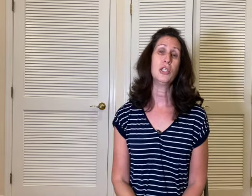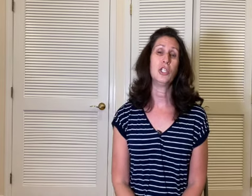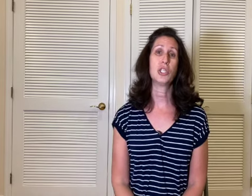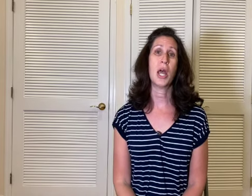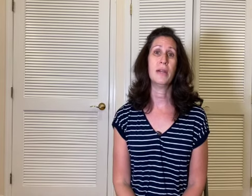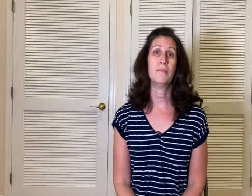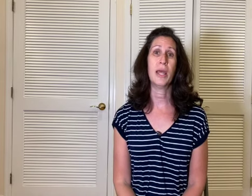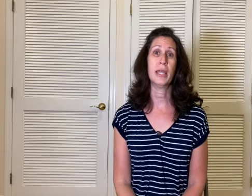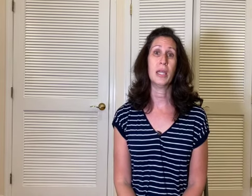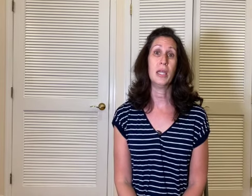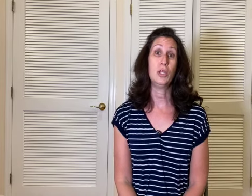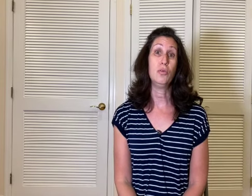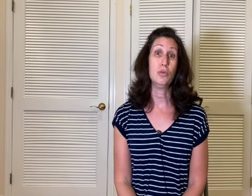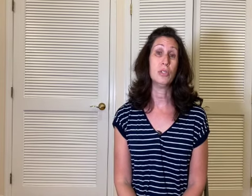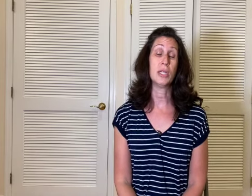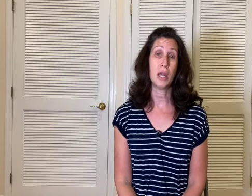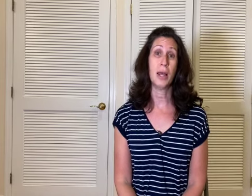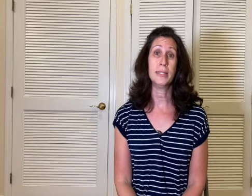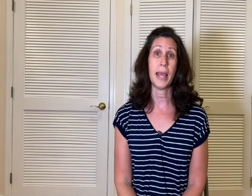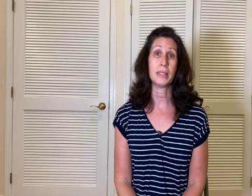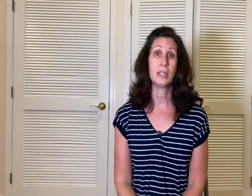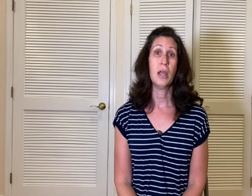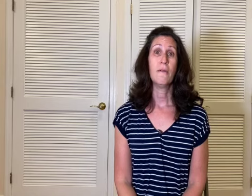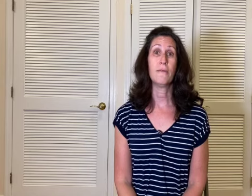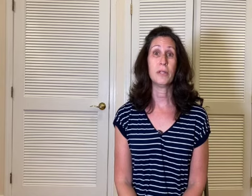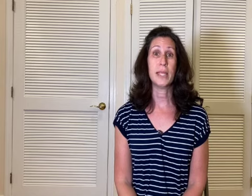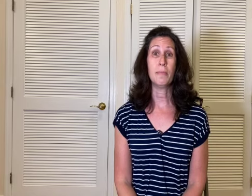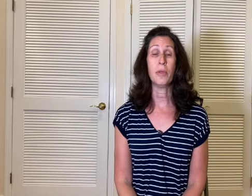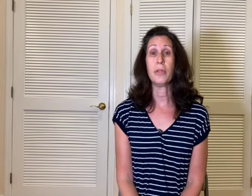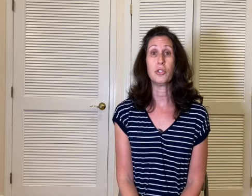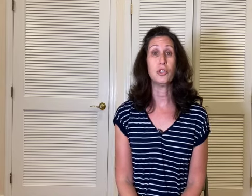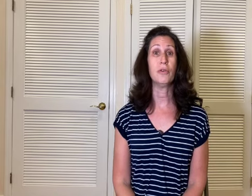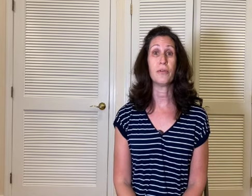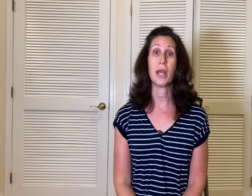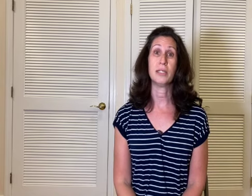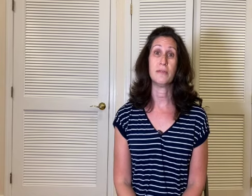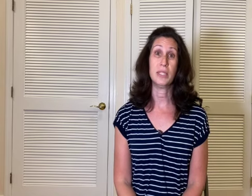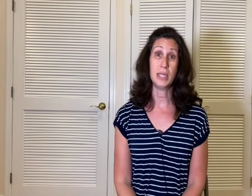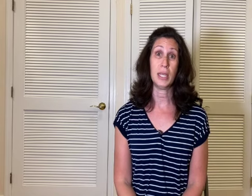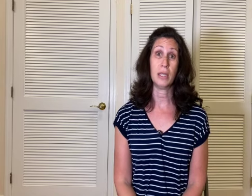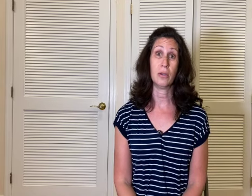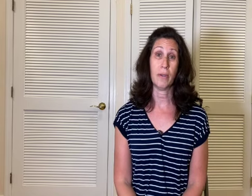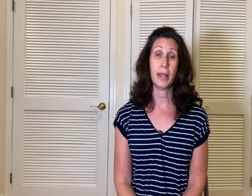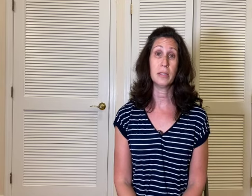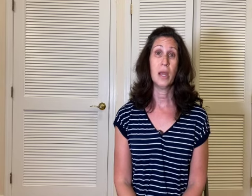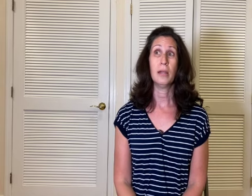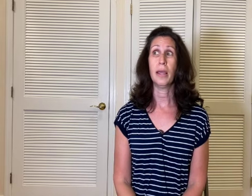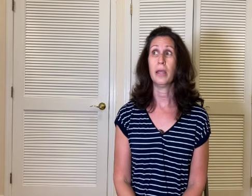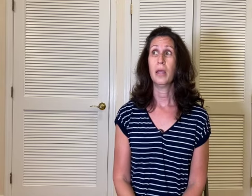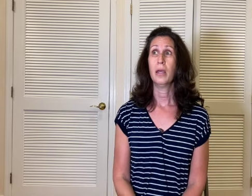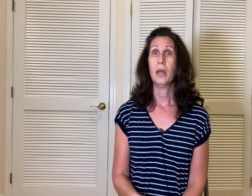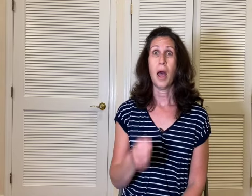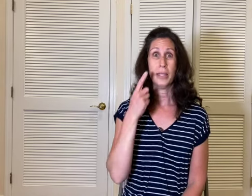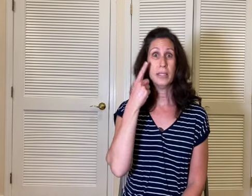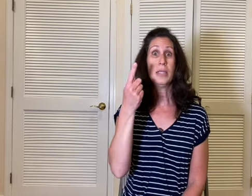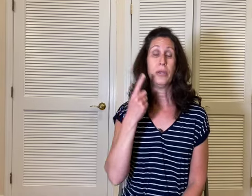just kind of like you use it in context. For example, there's 2 different kinds of see, correct? Like I see